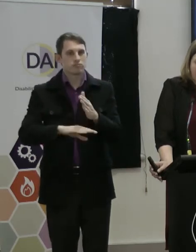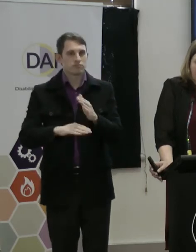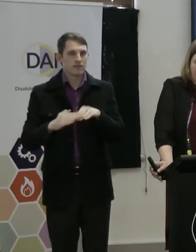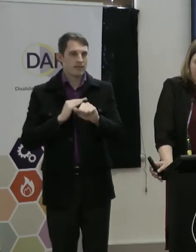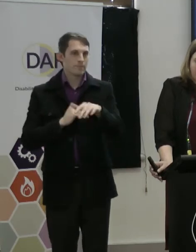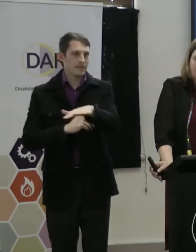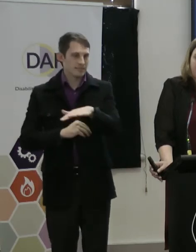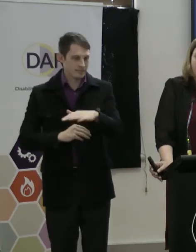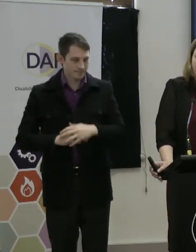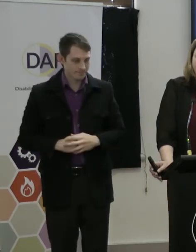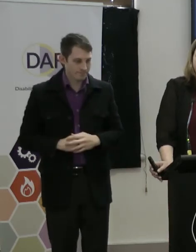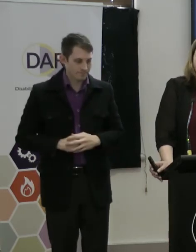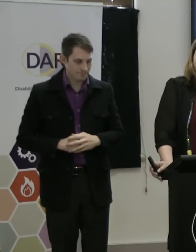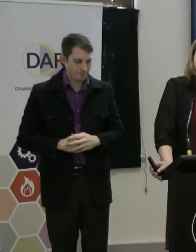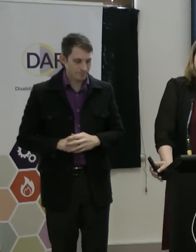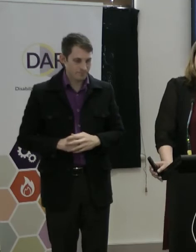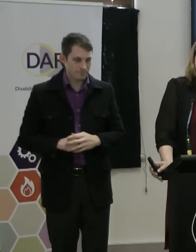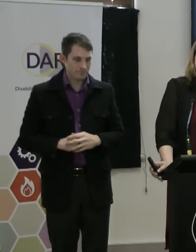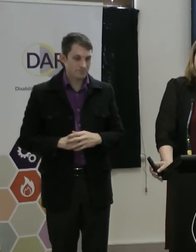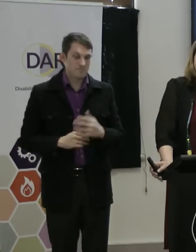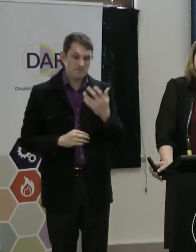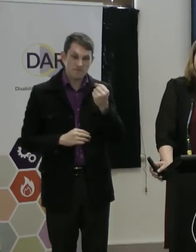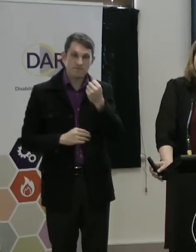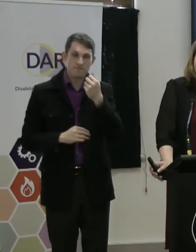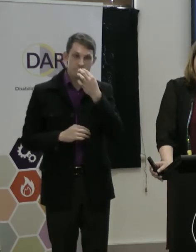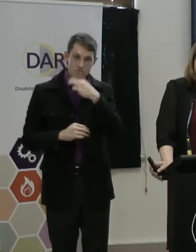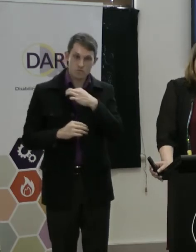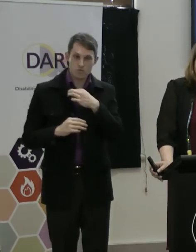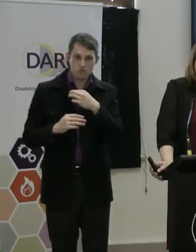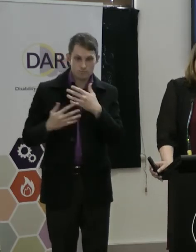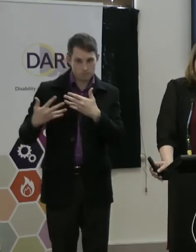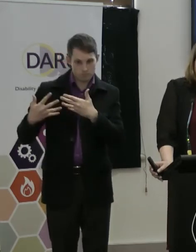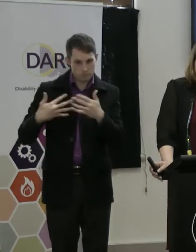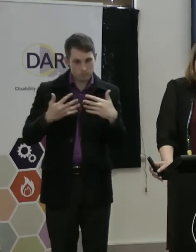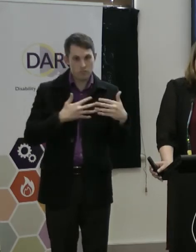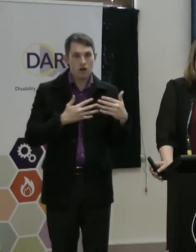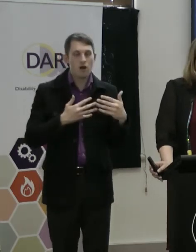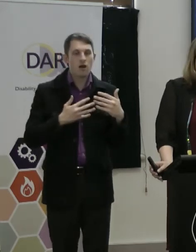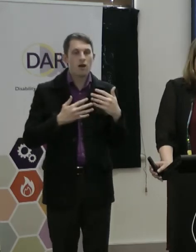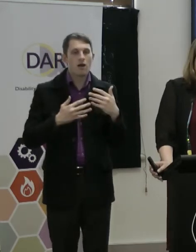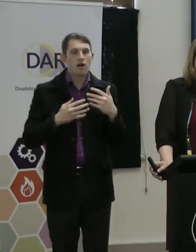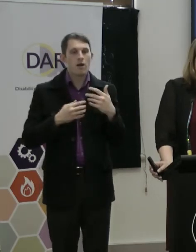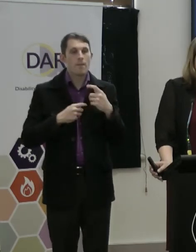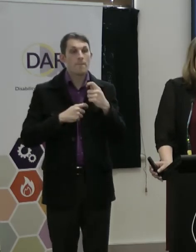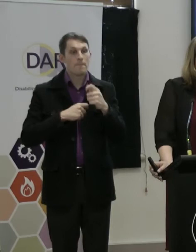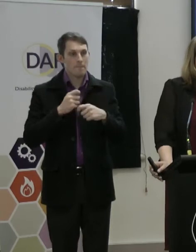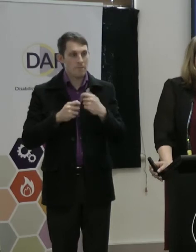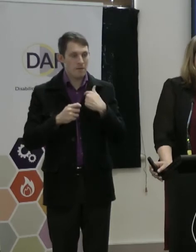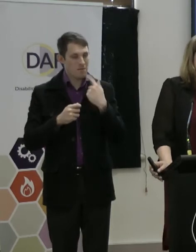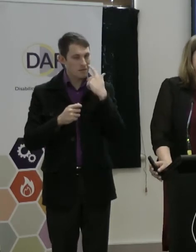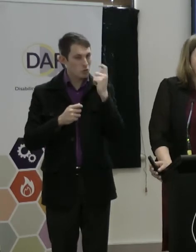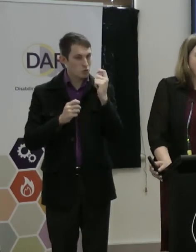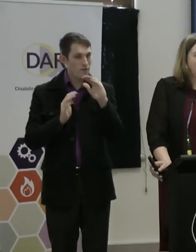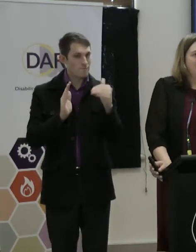And there's been a range of processes undertaken to get that to what I think is just about a final version